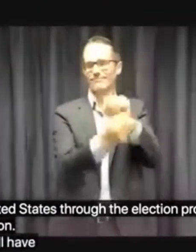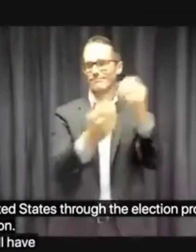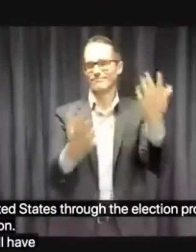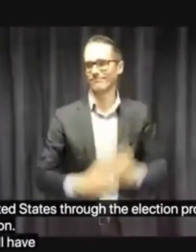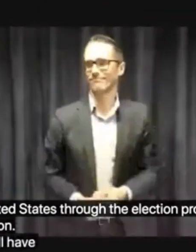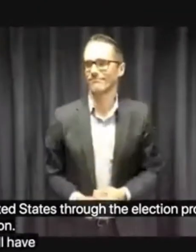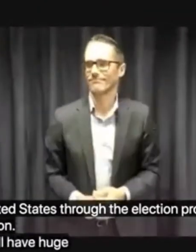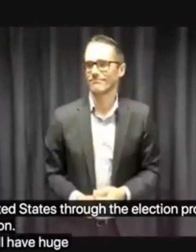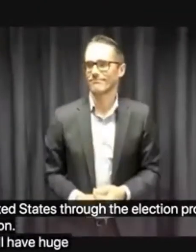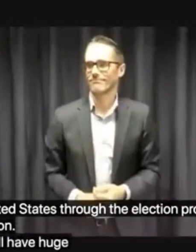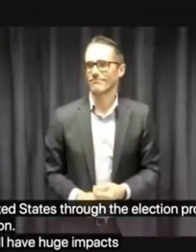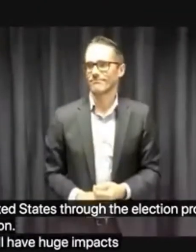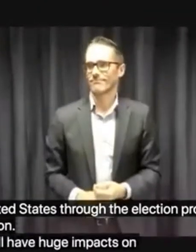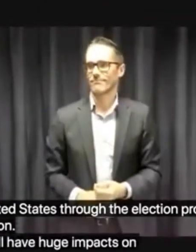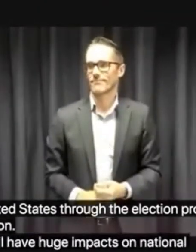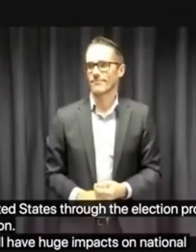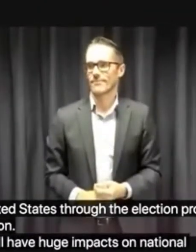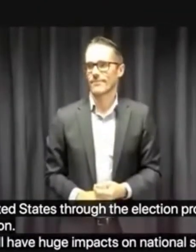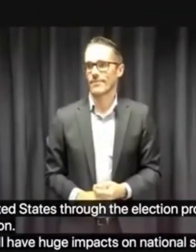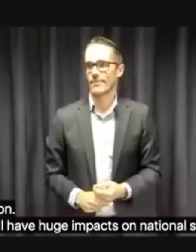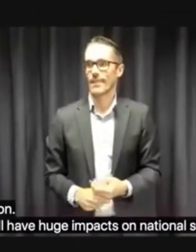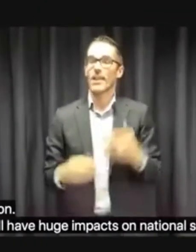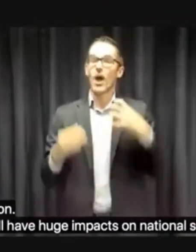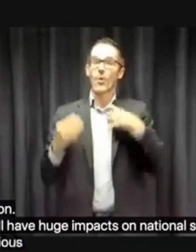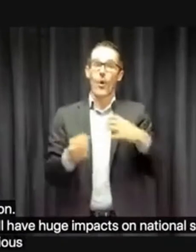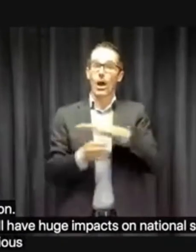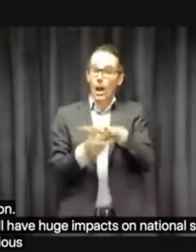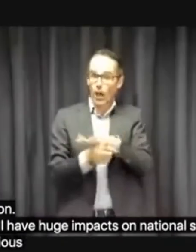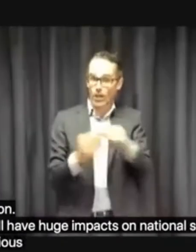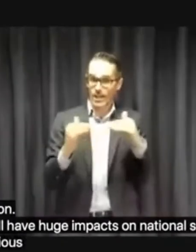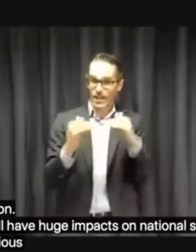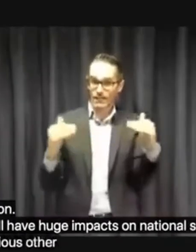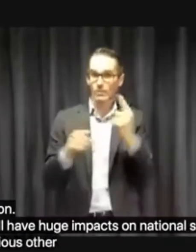and various other aspects of the United States, because